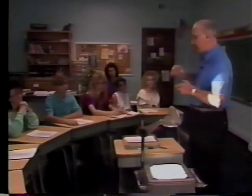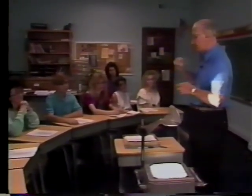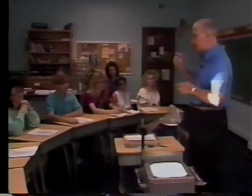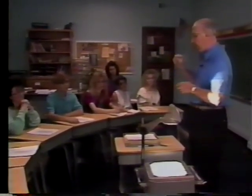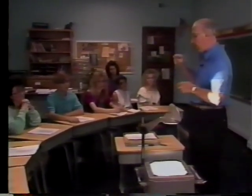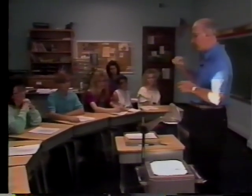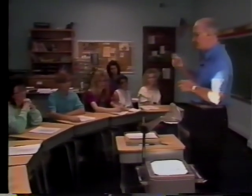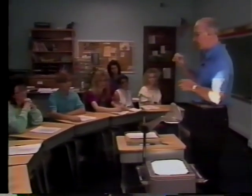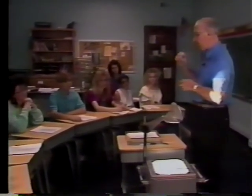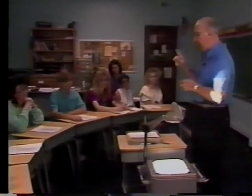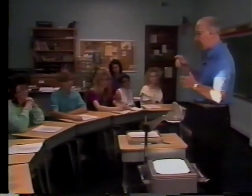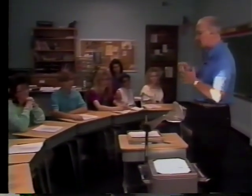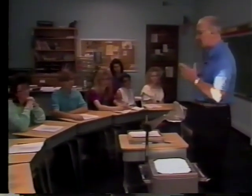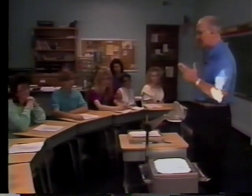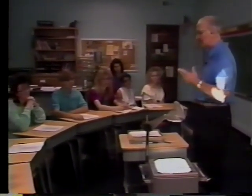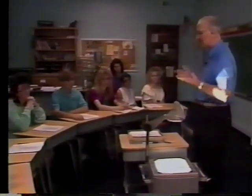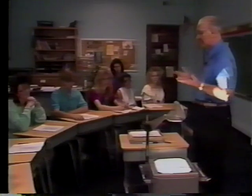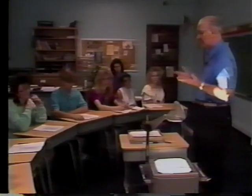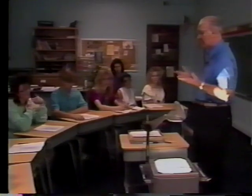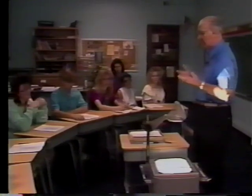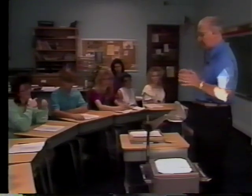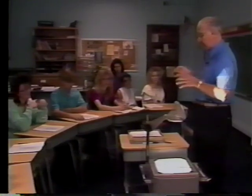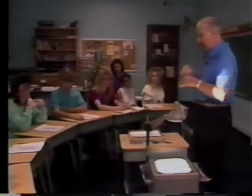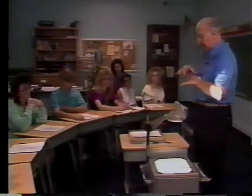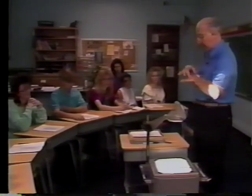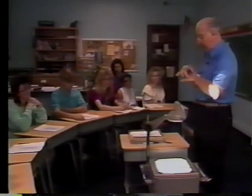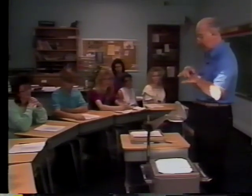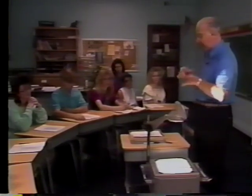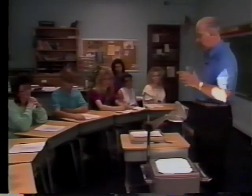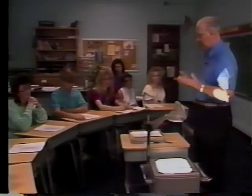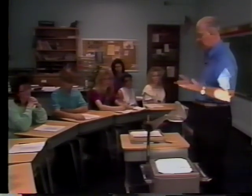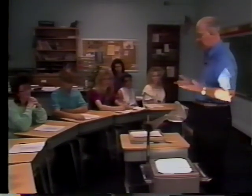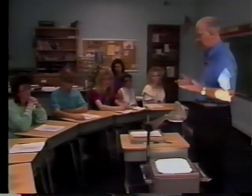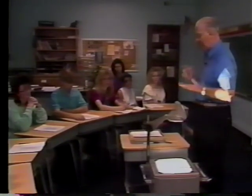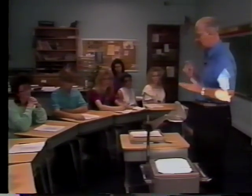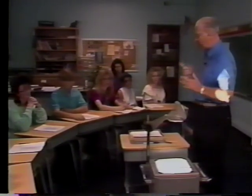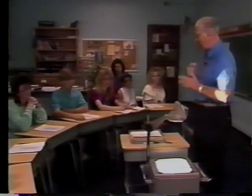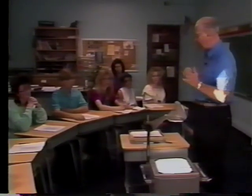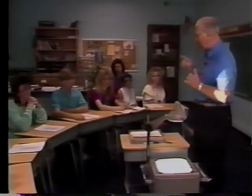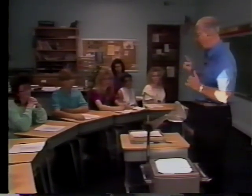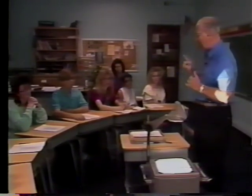The stones, the rocks, from the earth. Has to come from where?